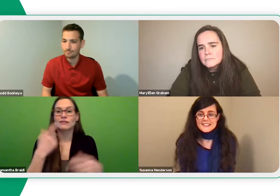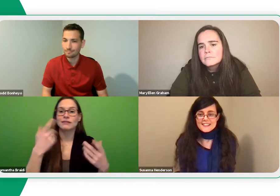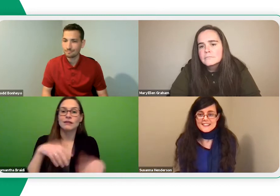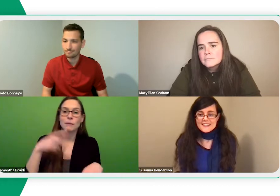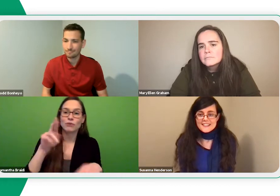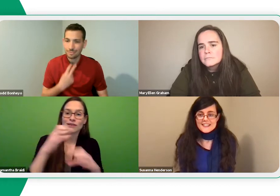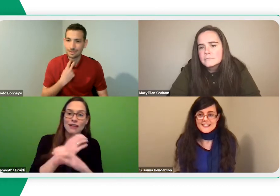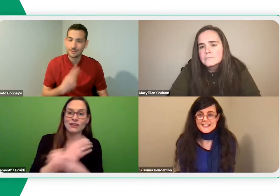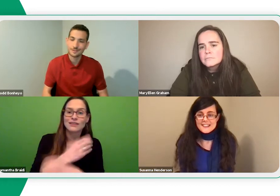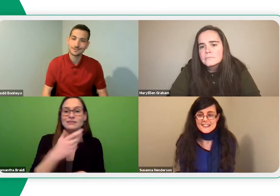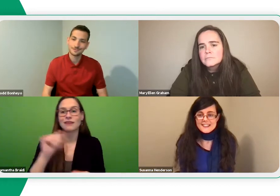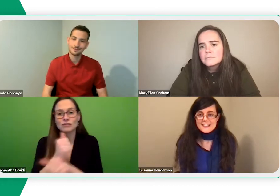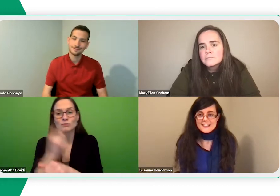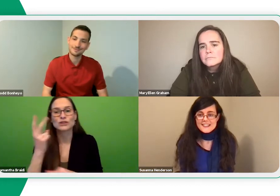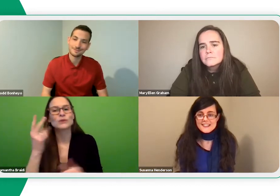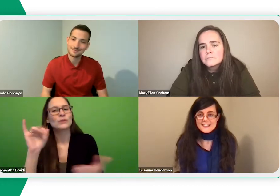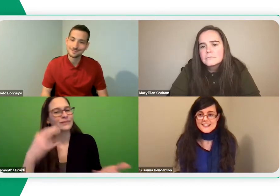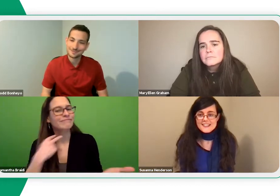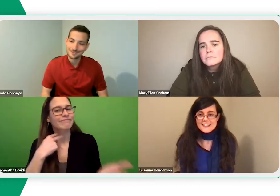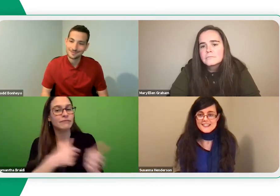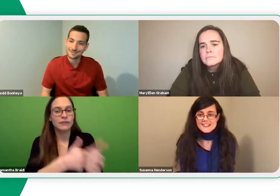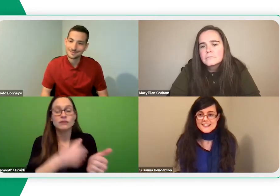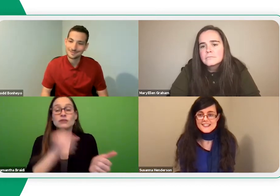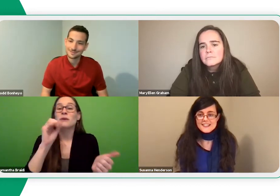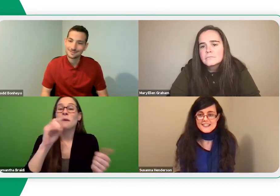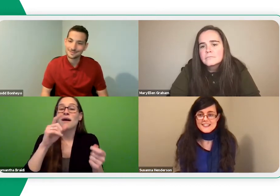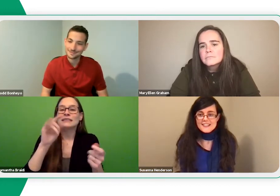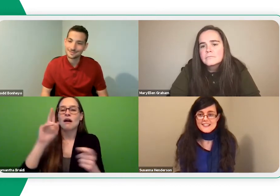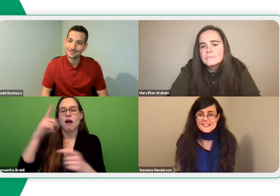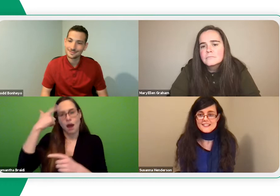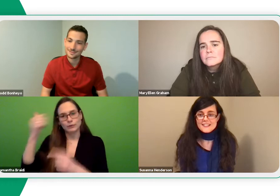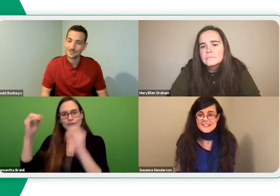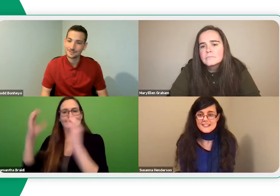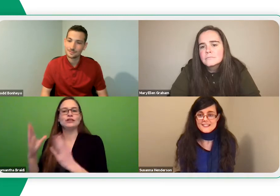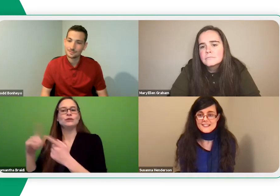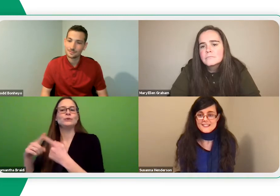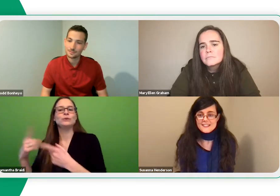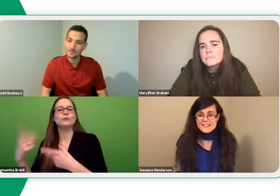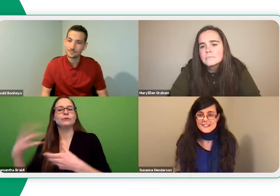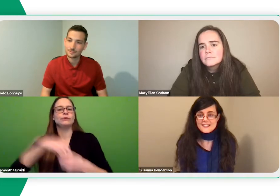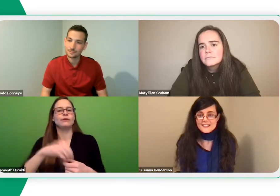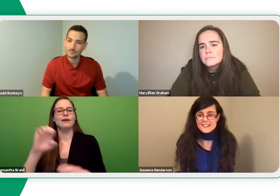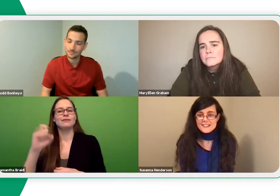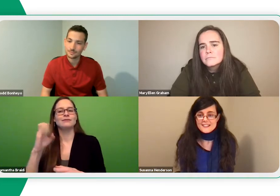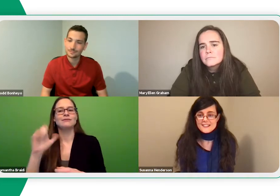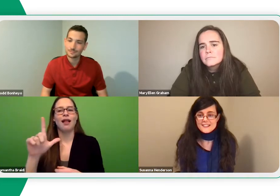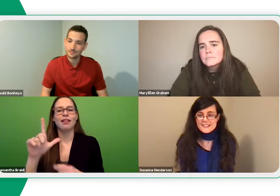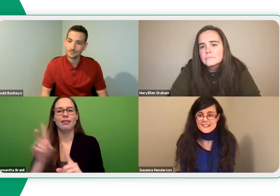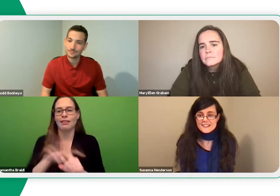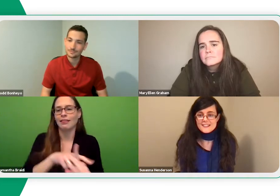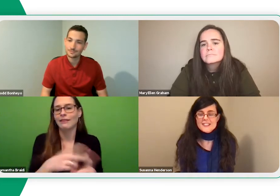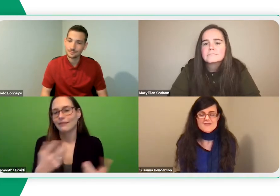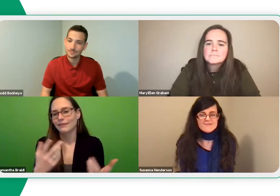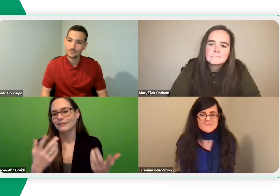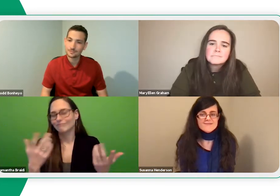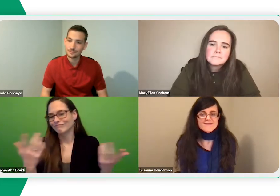We use a state-directed curriculum, which has, of course, Algebra 1, Algebra 2, Geometry, Calculus, and all that